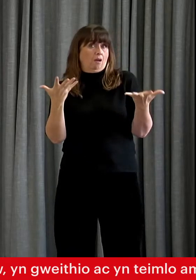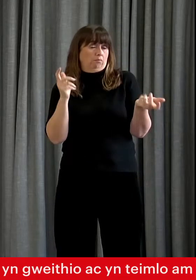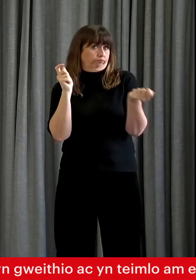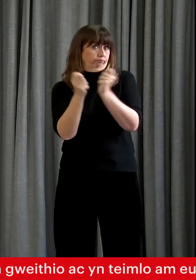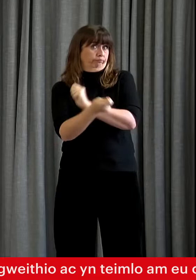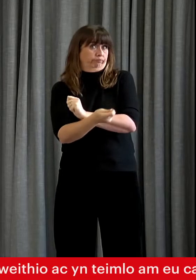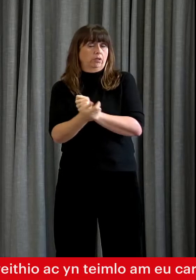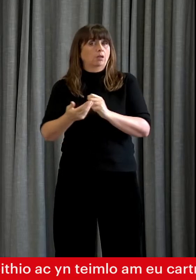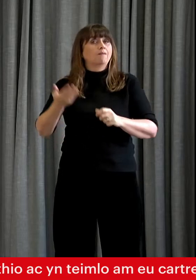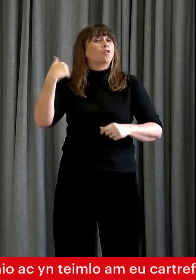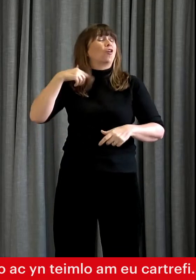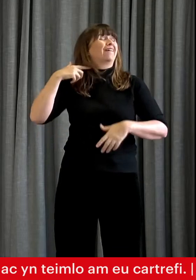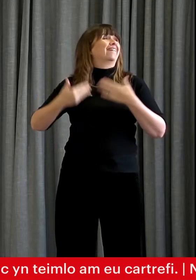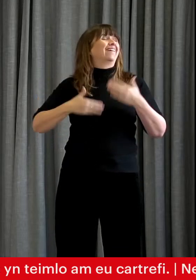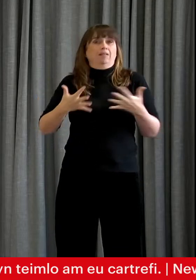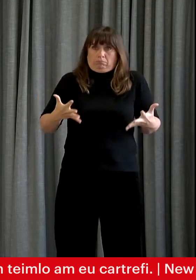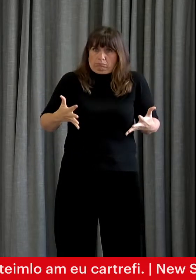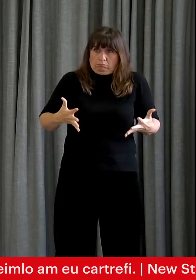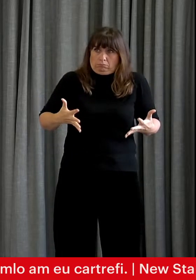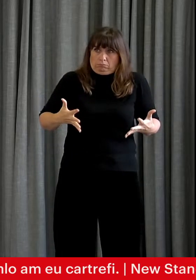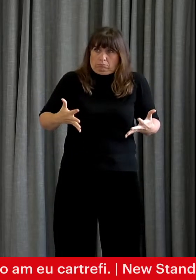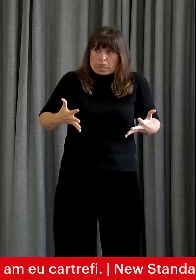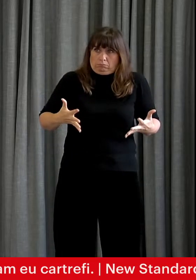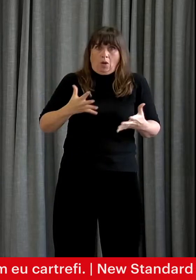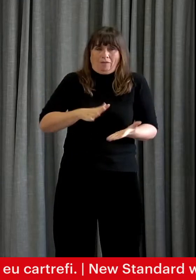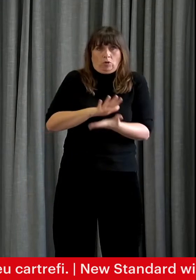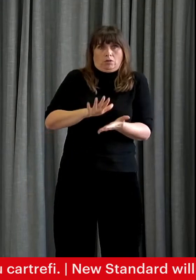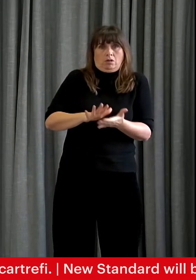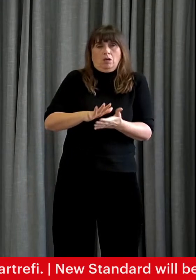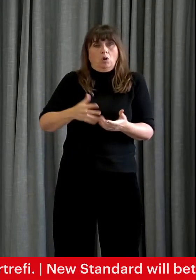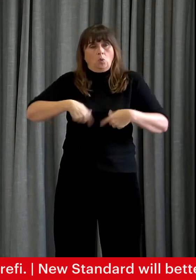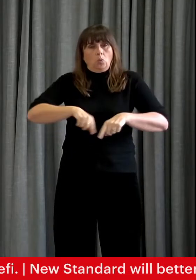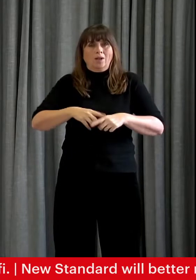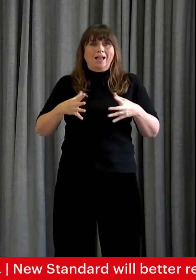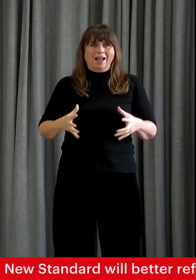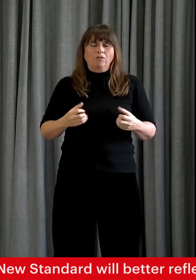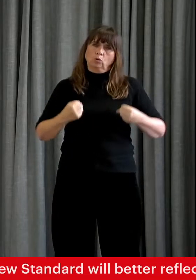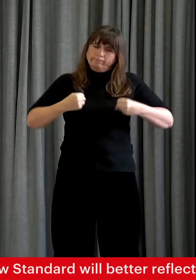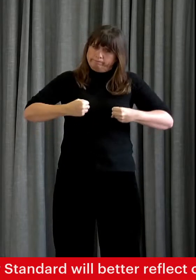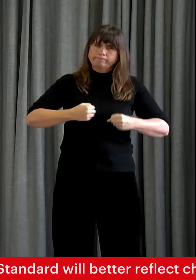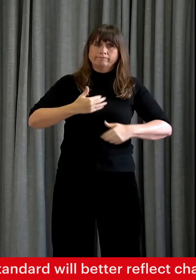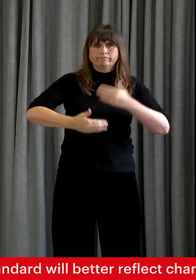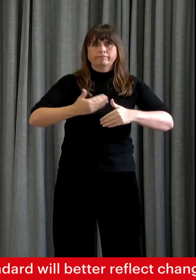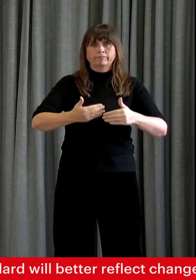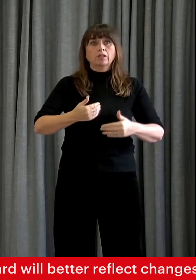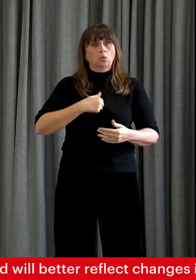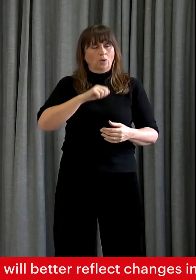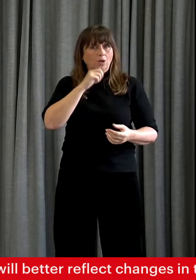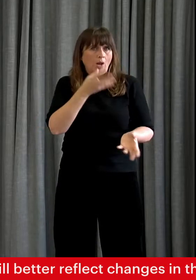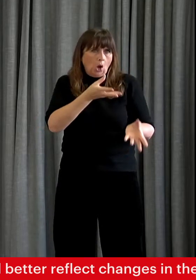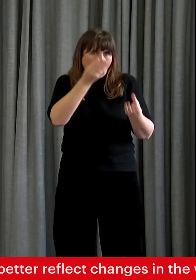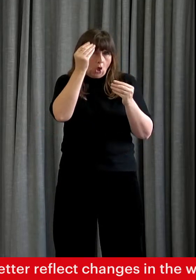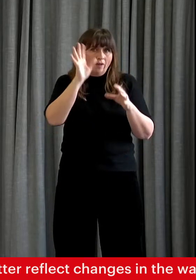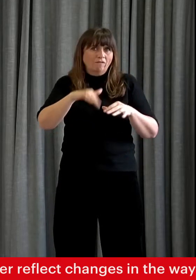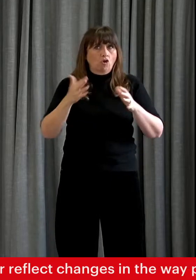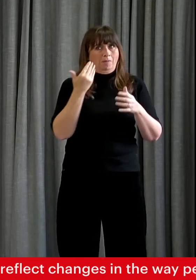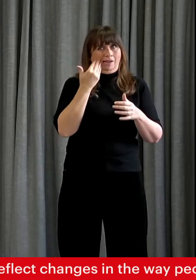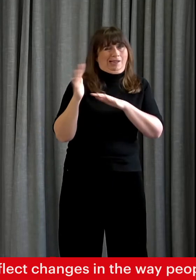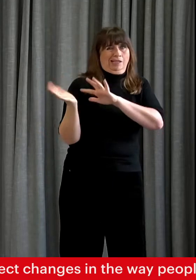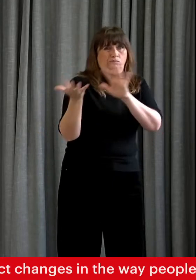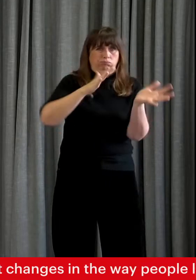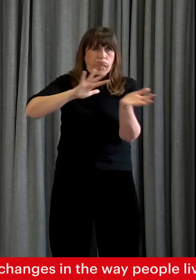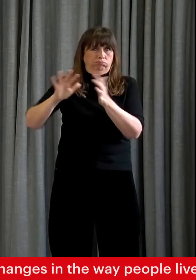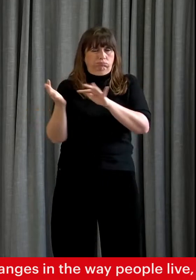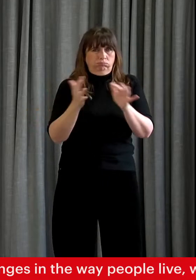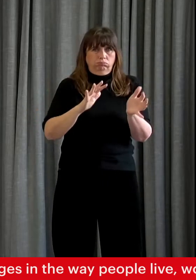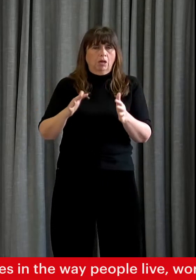didn't think we'd have to deal with on this regular basis. We need to all be more resilient. We'll, of course, do a lessons learned from Storm Babette, as we always do, and it's